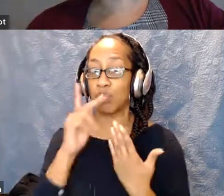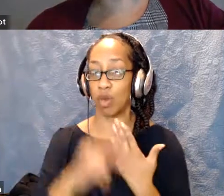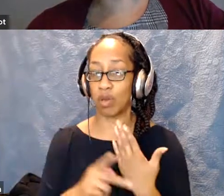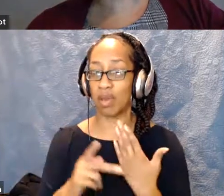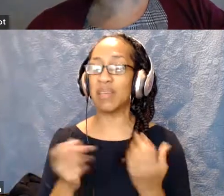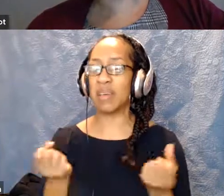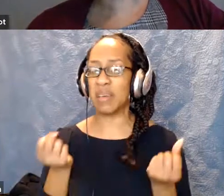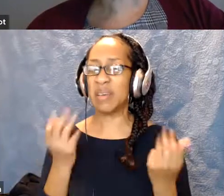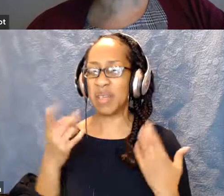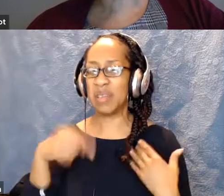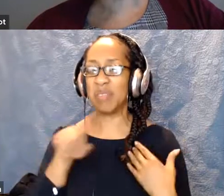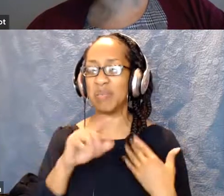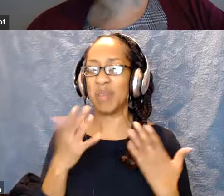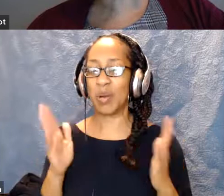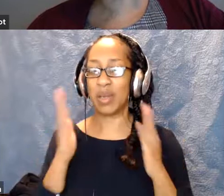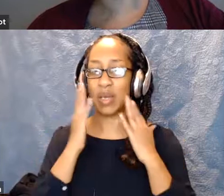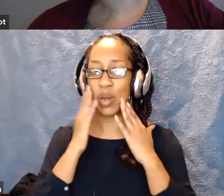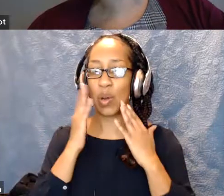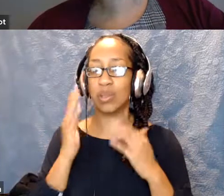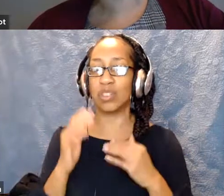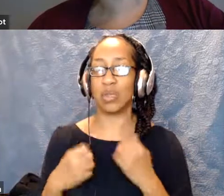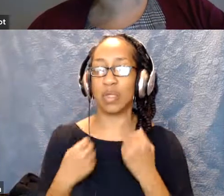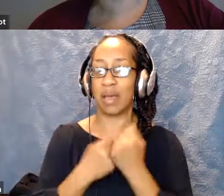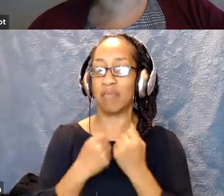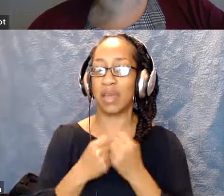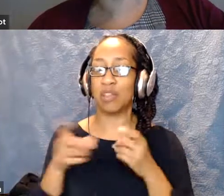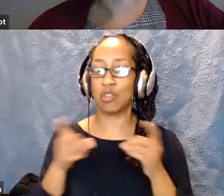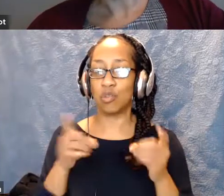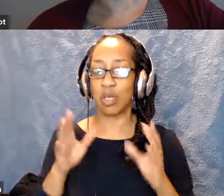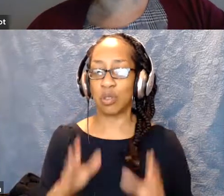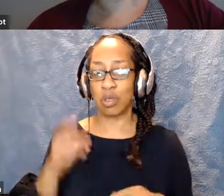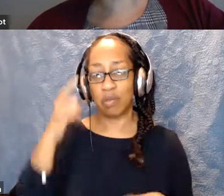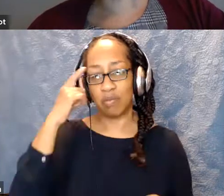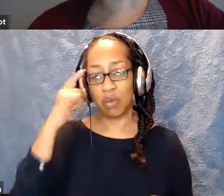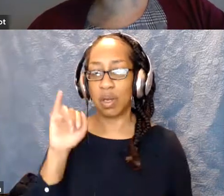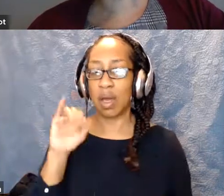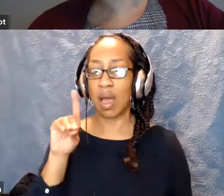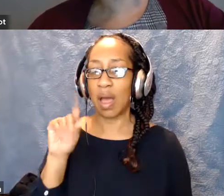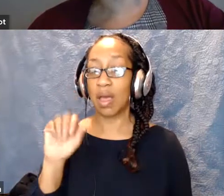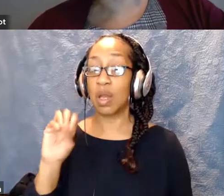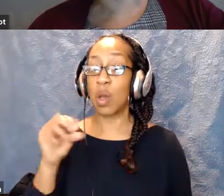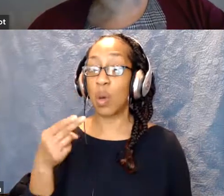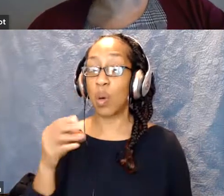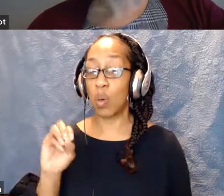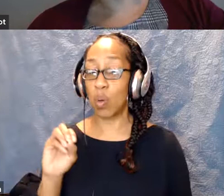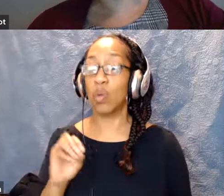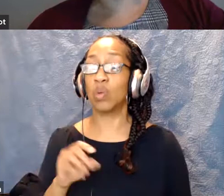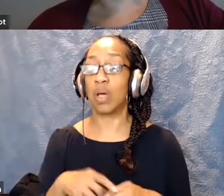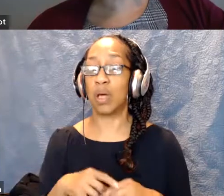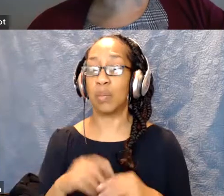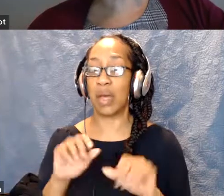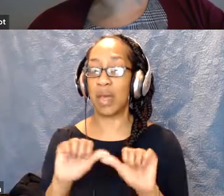was formerly the Advocacy Director at the Idaho Protection and Advocacy Agency and a Vocational Rehabilitation Specialist at